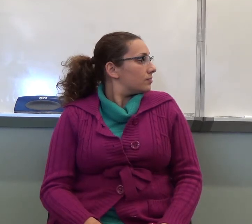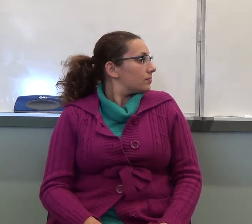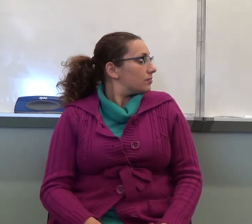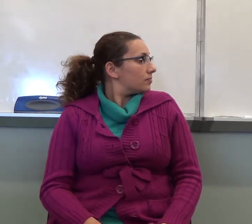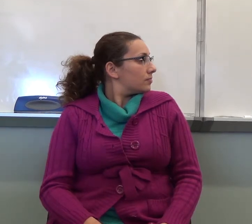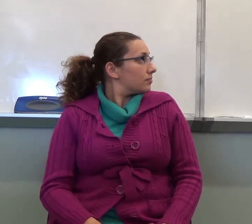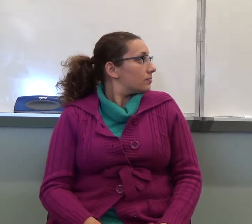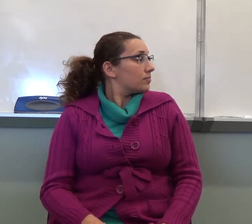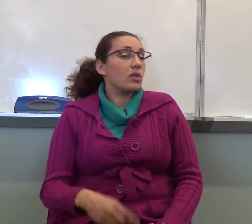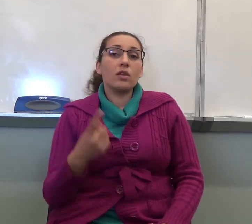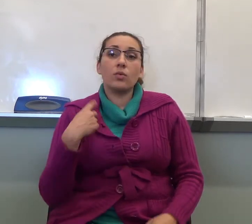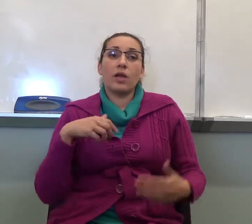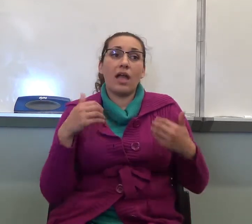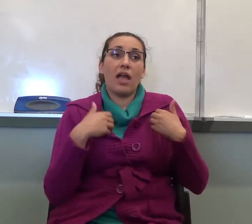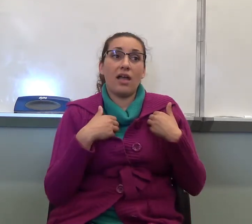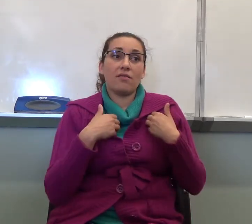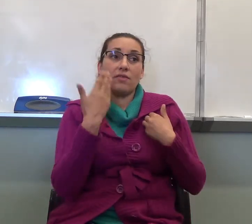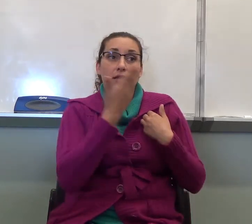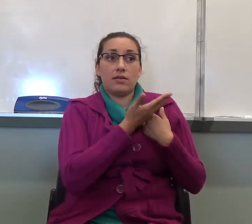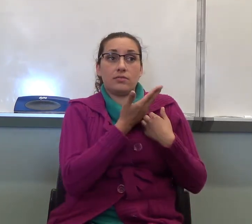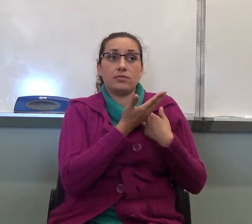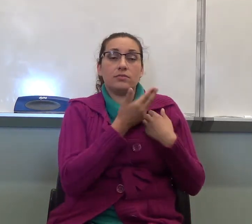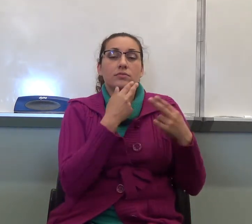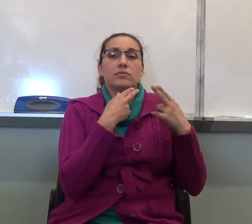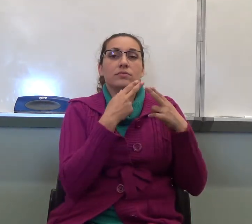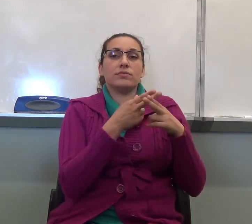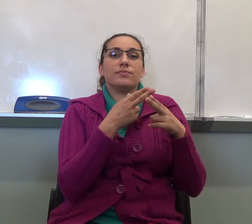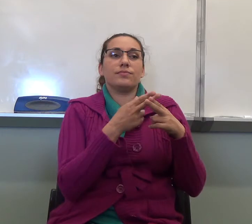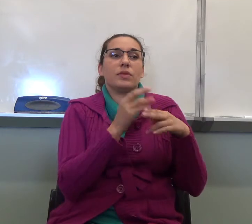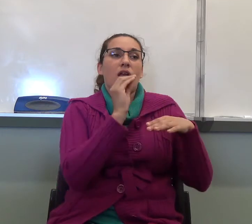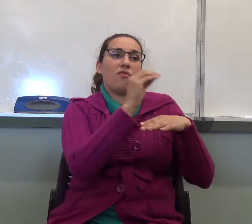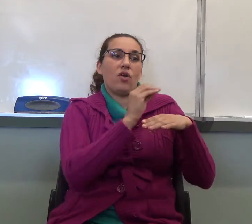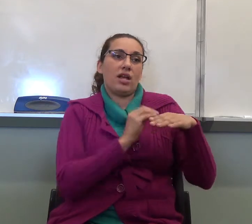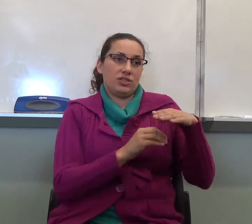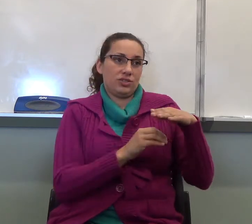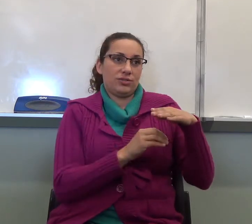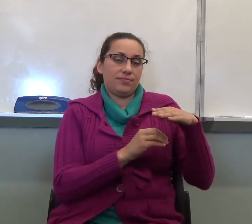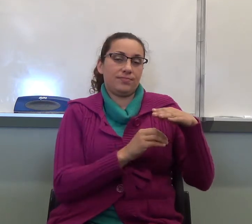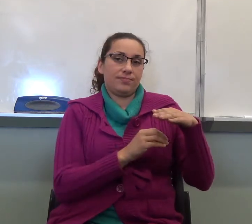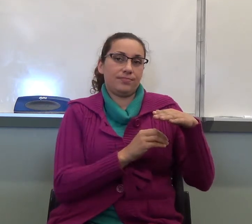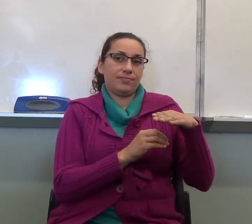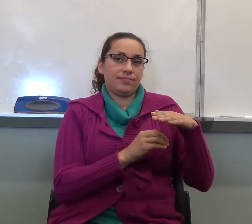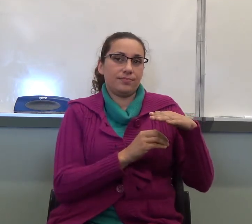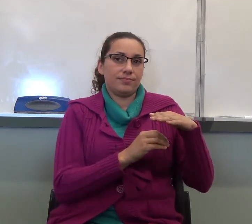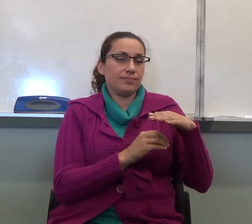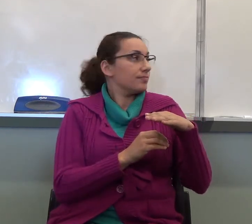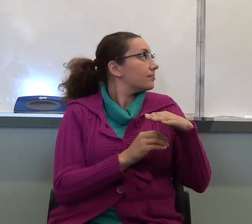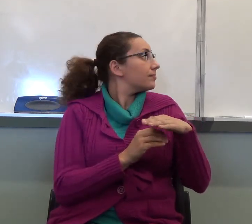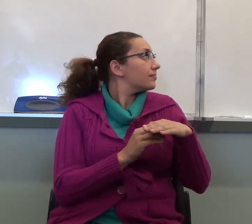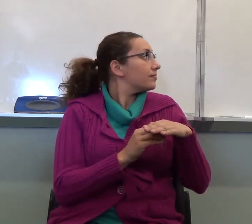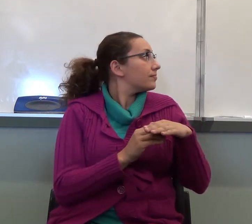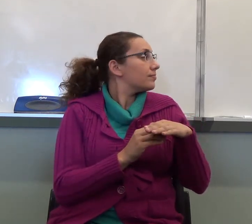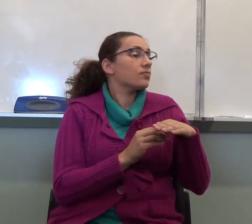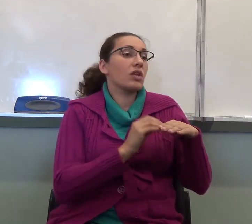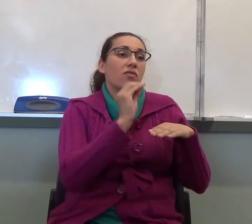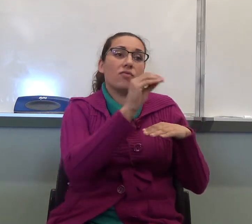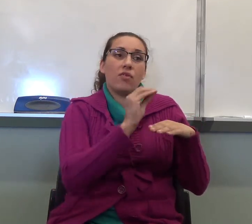And then we also have what's called fractions. We've pictured them on there also. And these are things